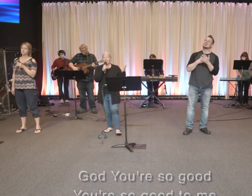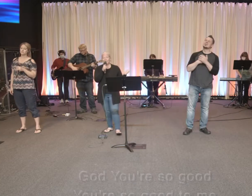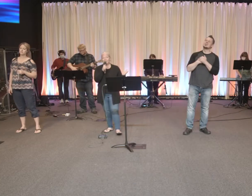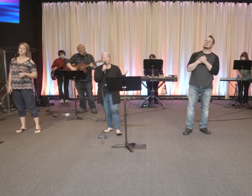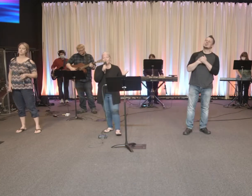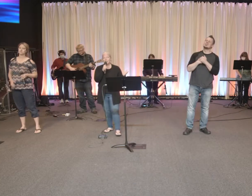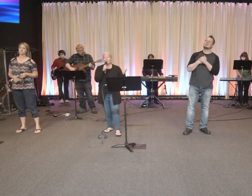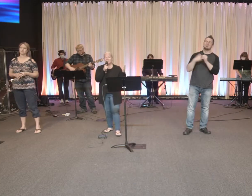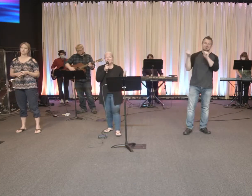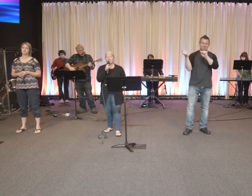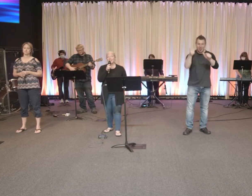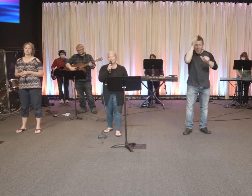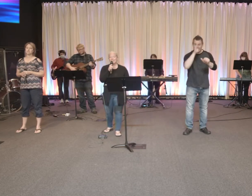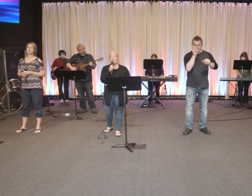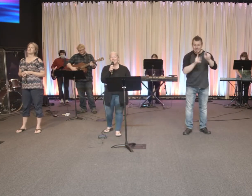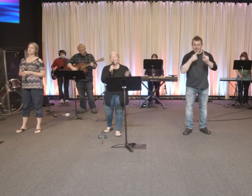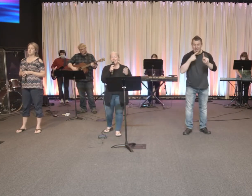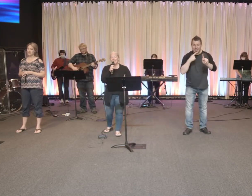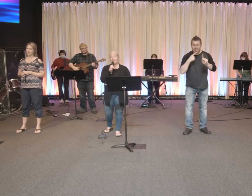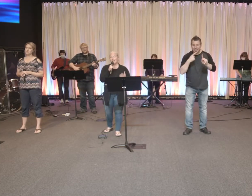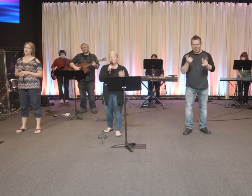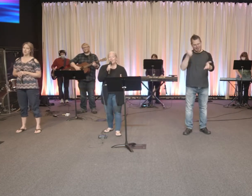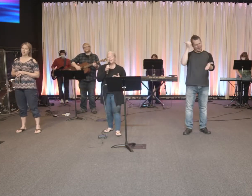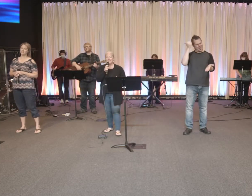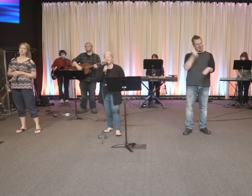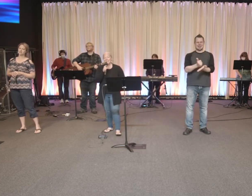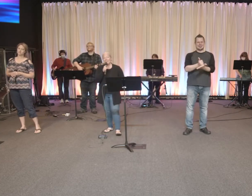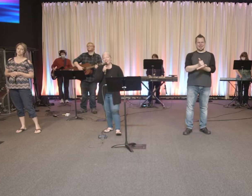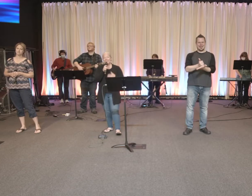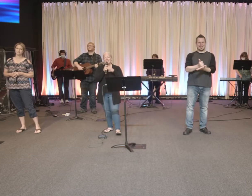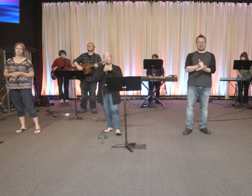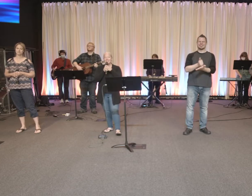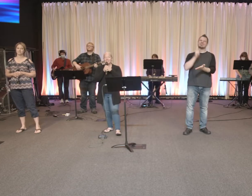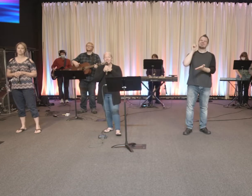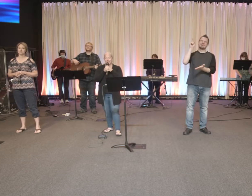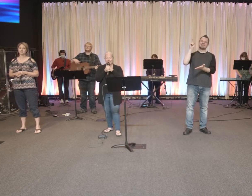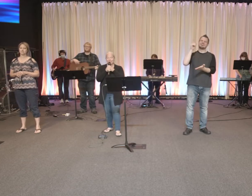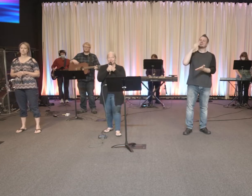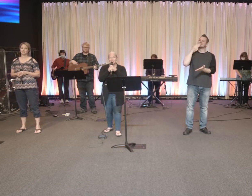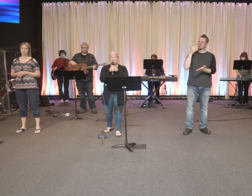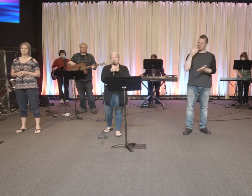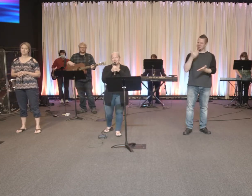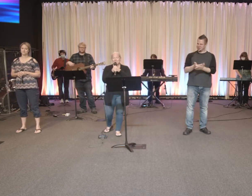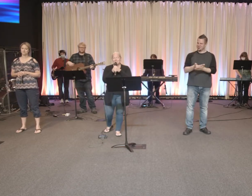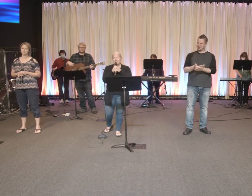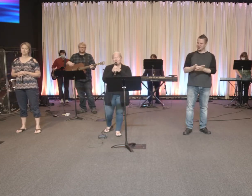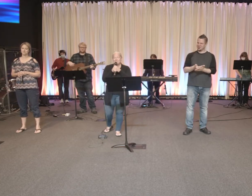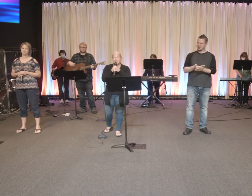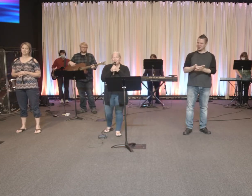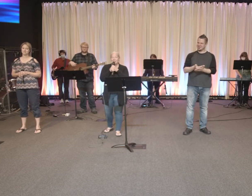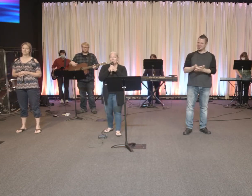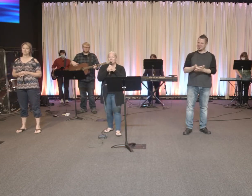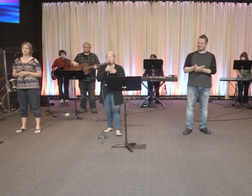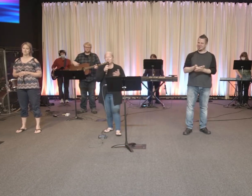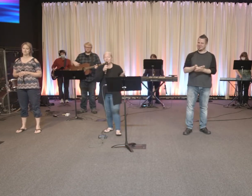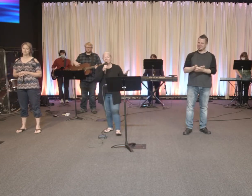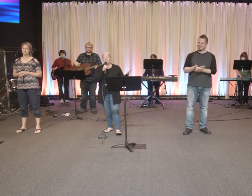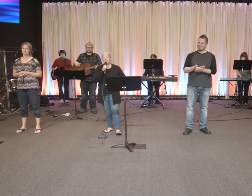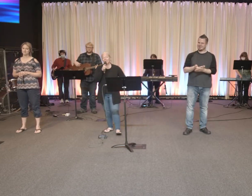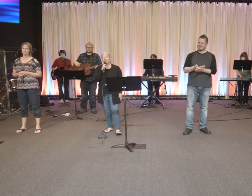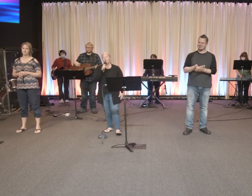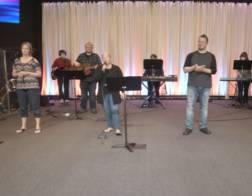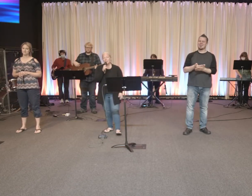And all God's people said, Amen. He is good. And it was a pleasure